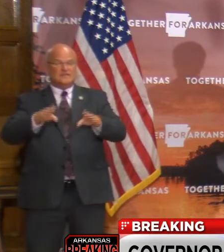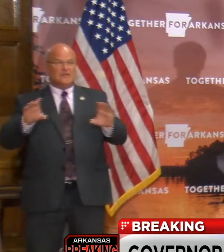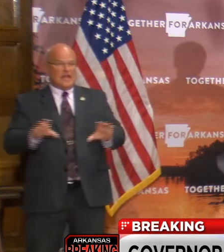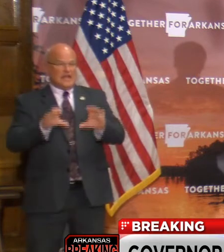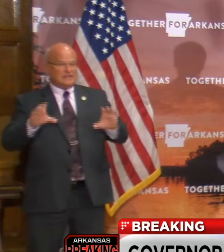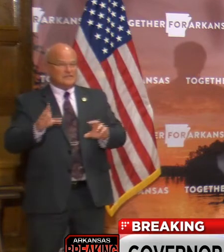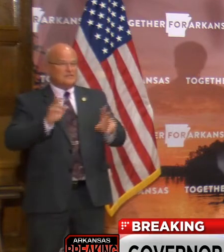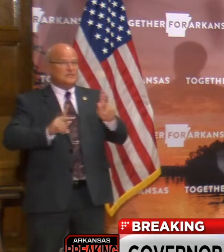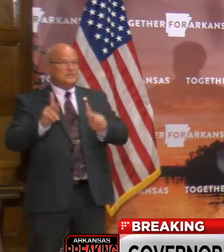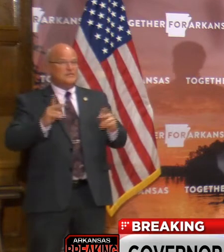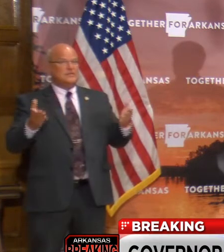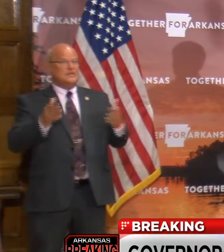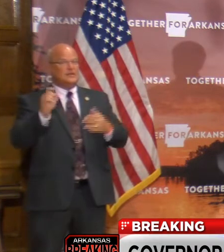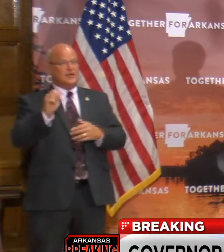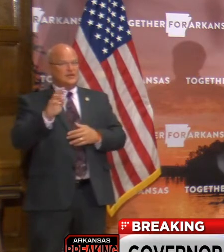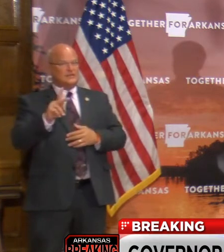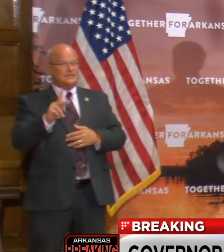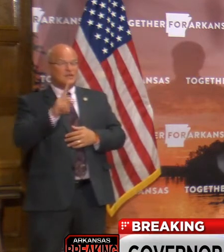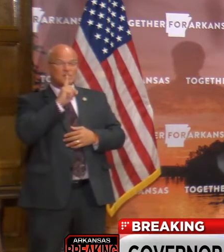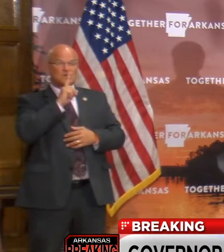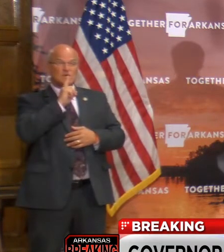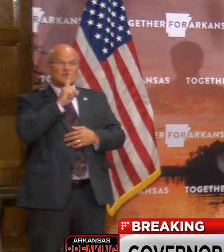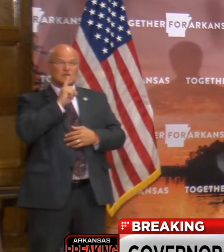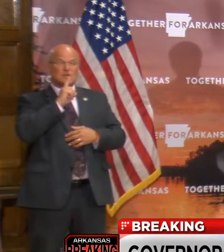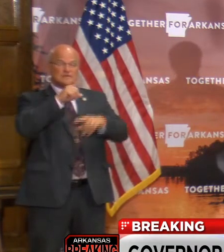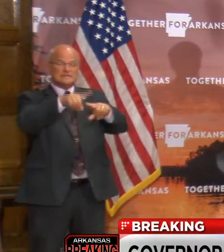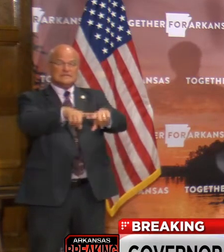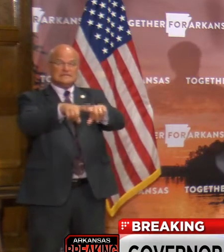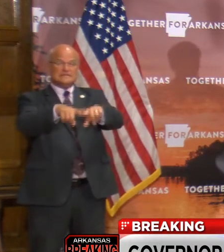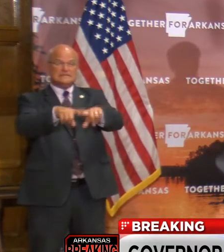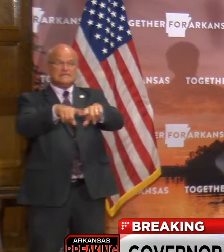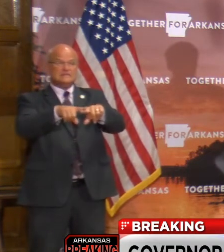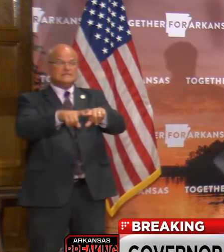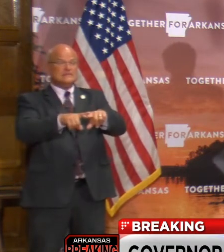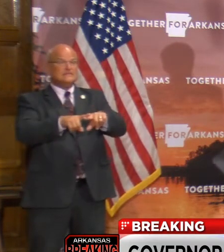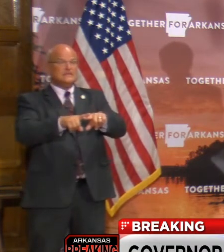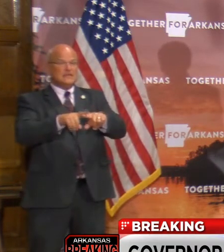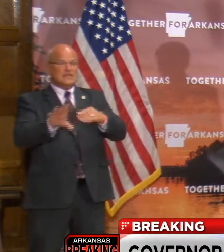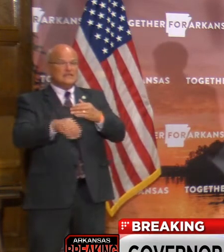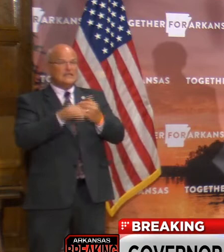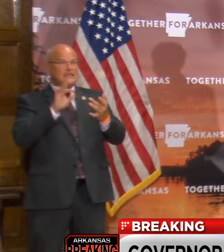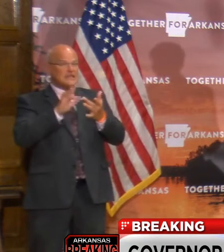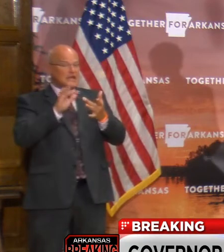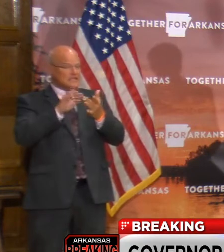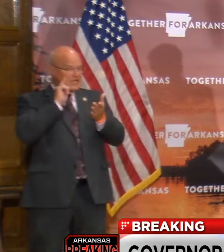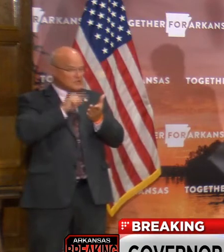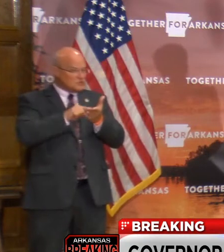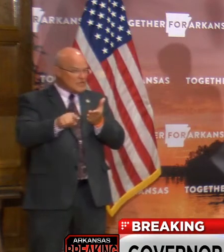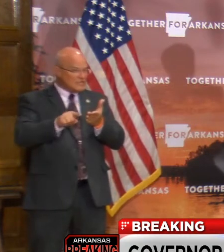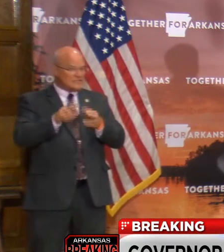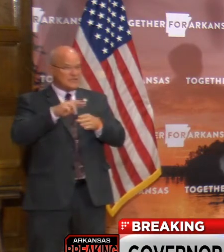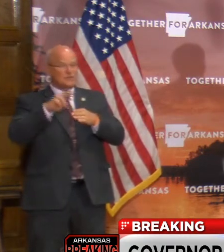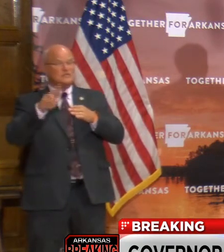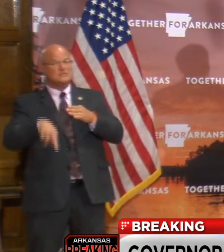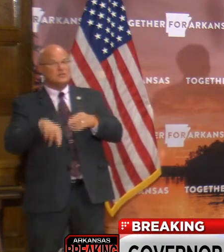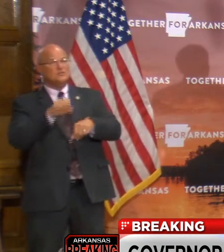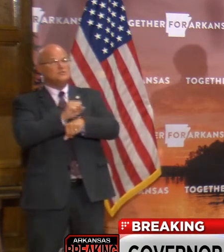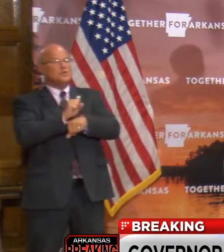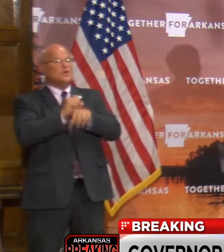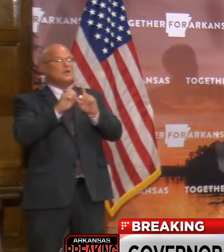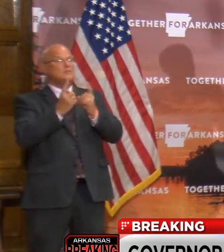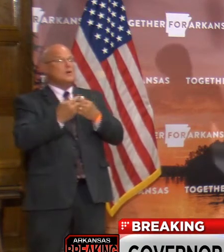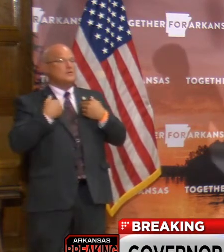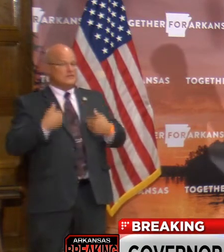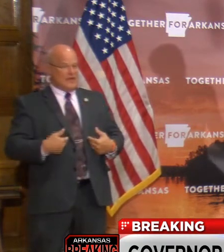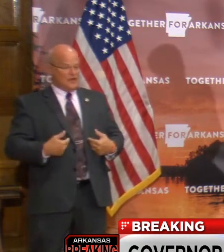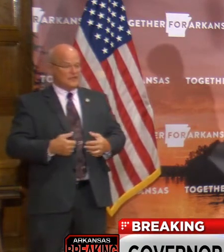in Arkansas. That's really what it depends upon, in addition to the contact tracing and the results of the work of the Department of